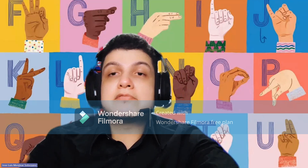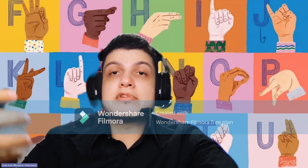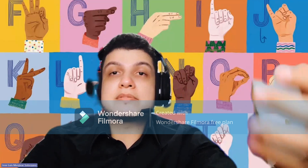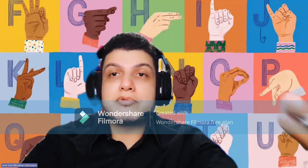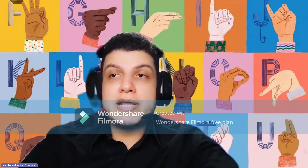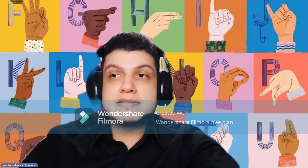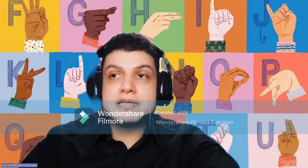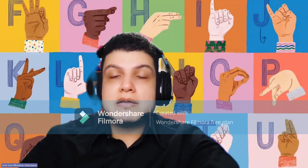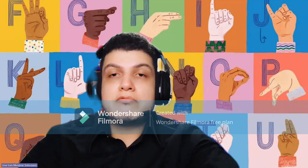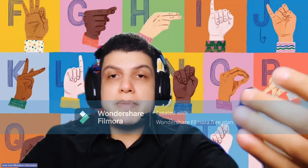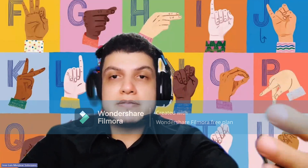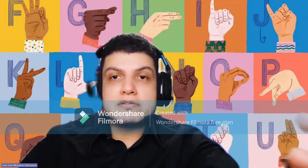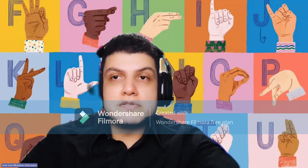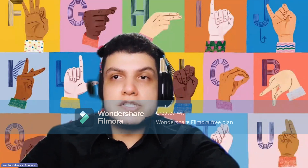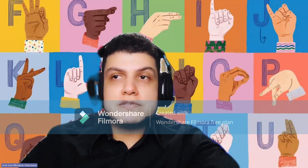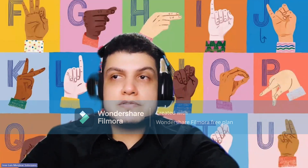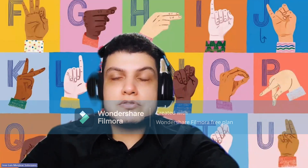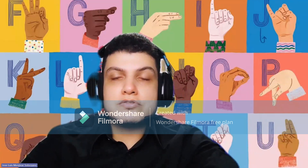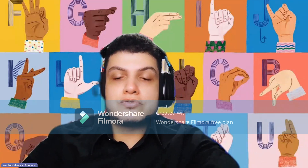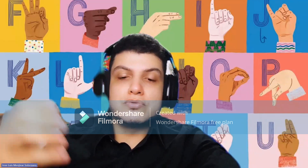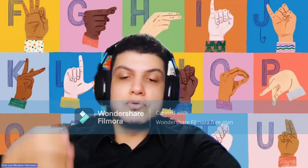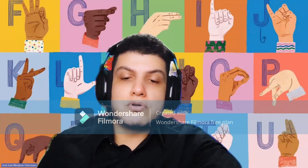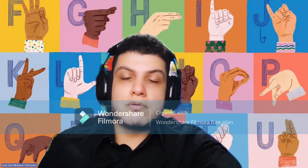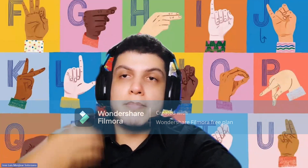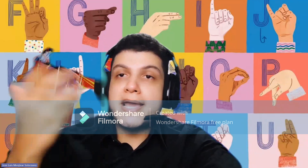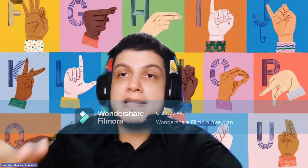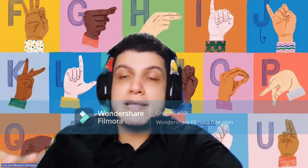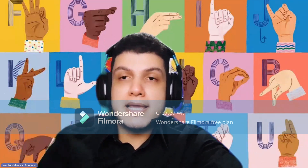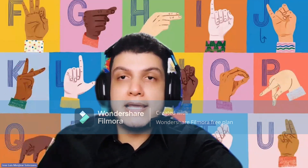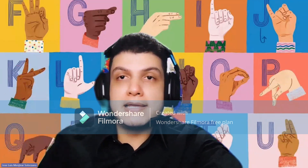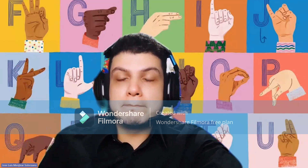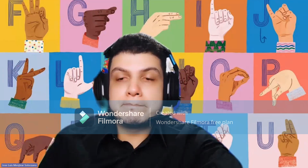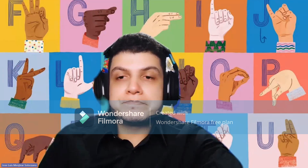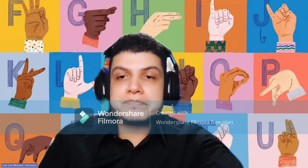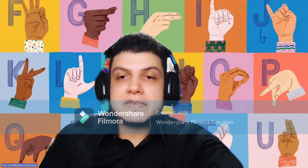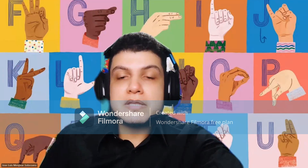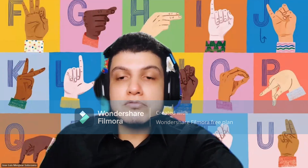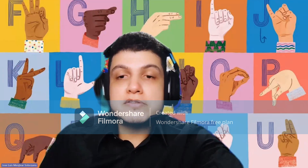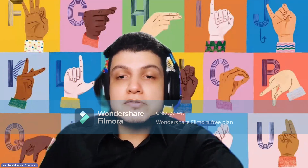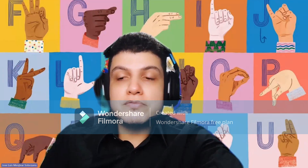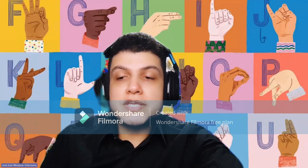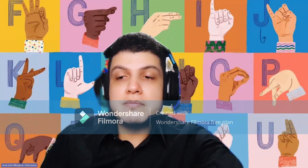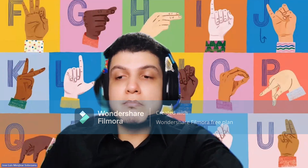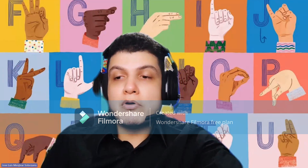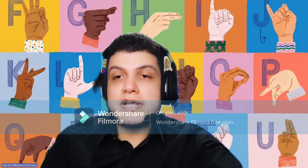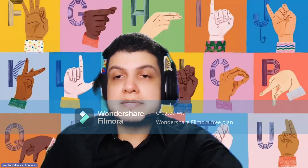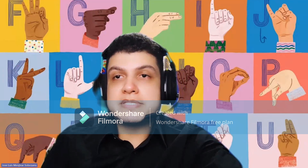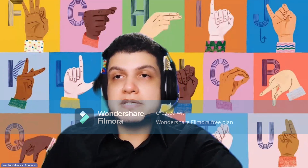to express, we make some gestures to convey and try to be more